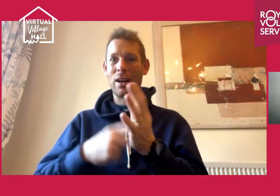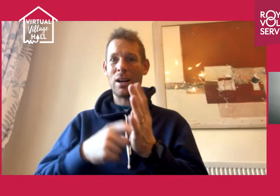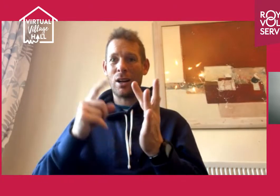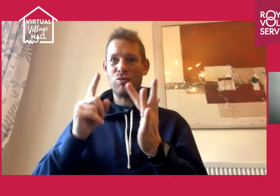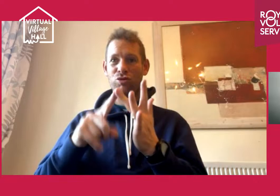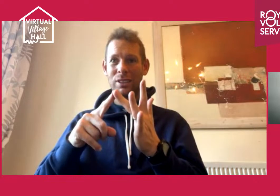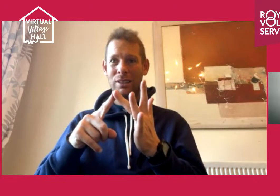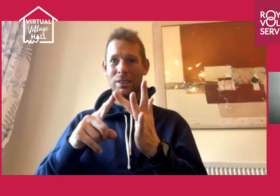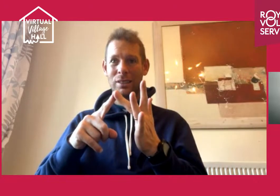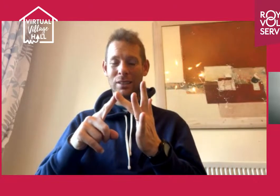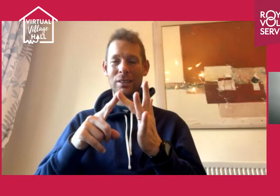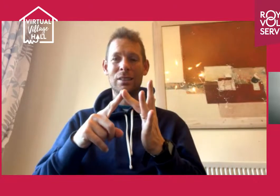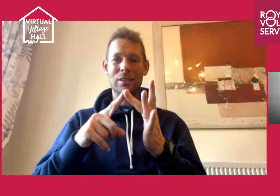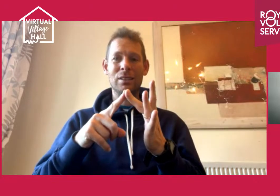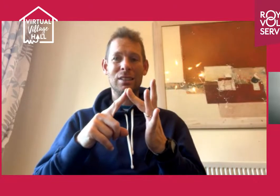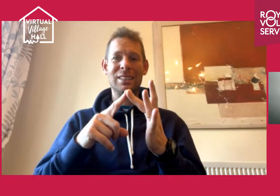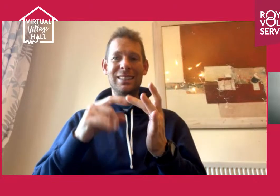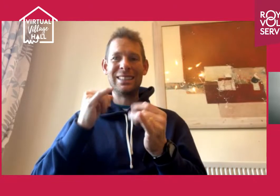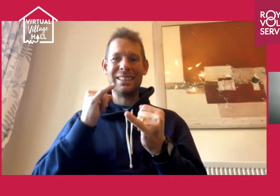some safari animals.